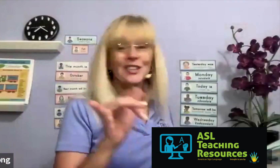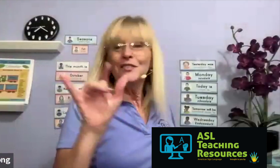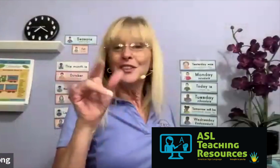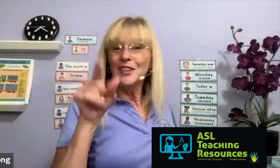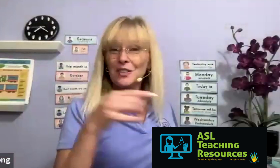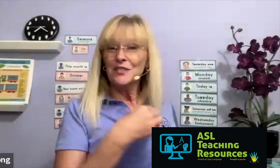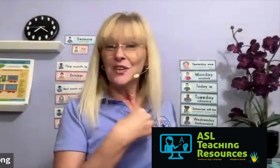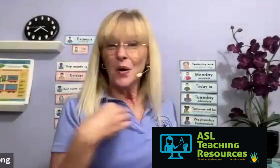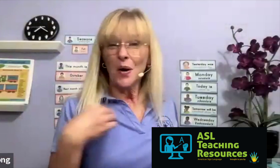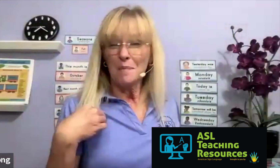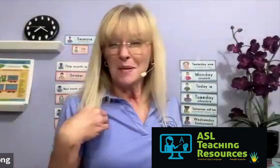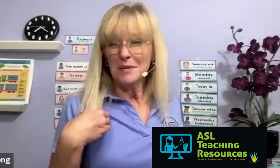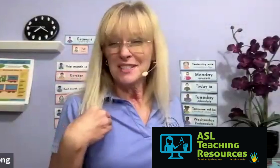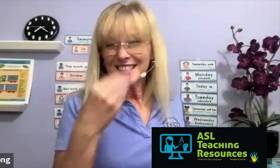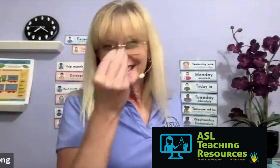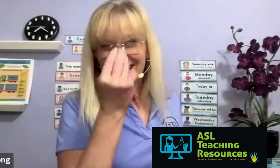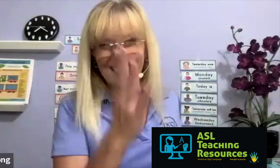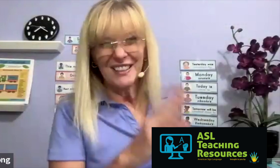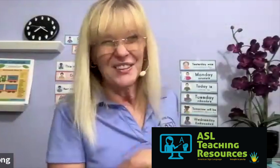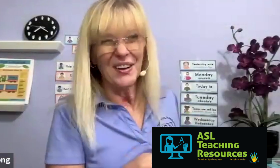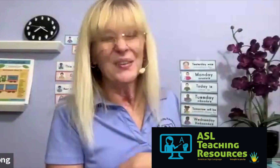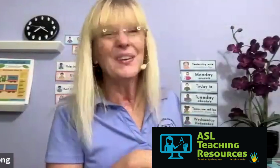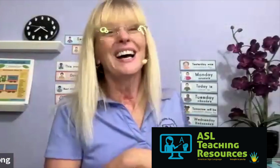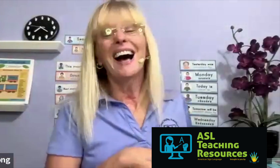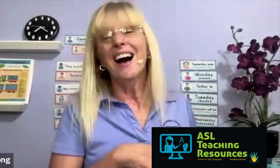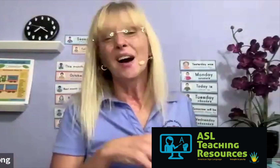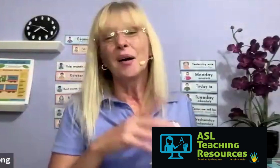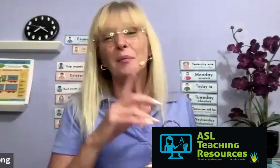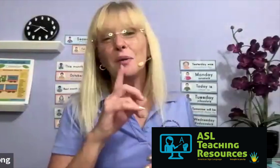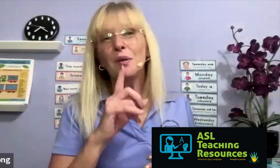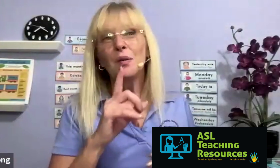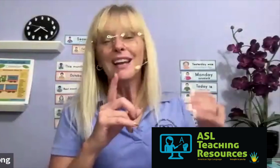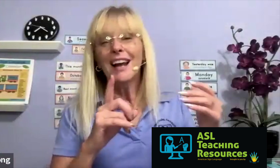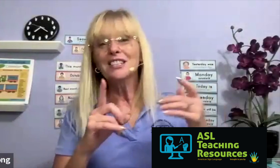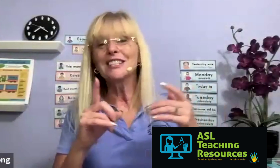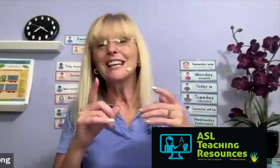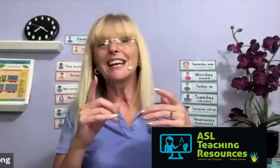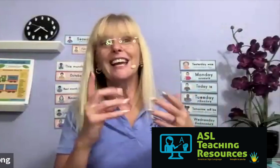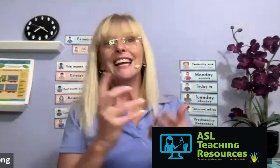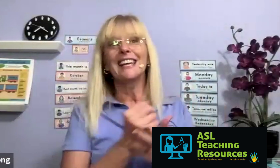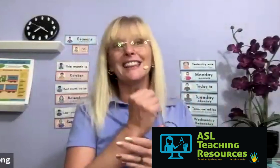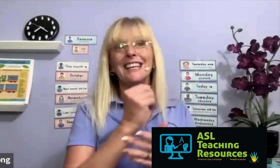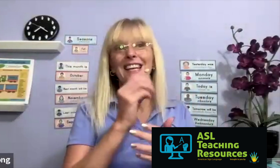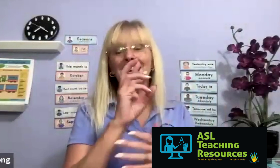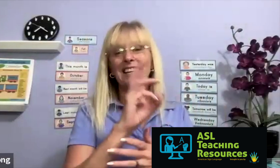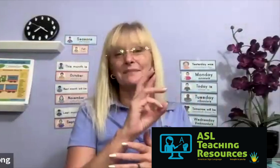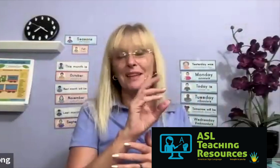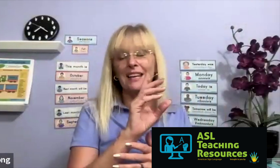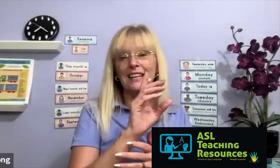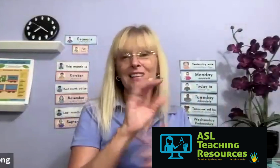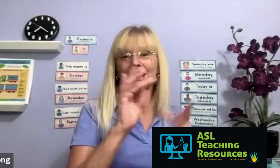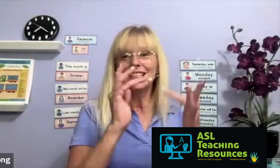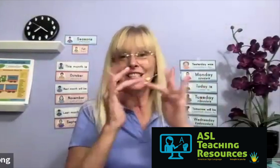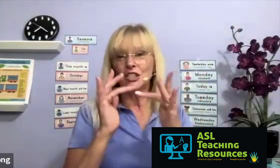Also, for those of you who are members, just letting you know, you can actually get the